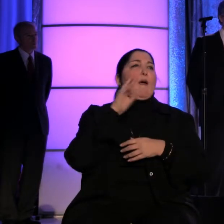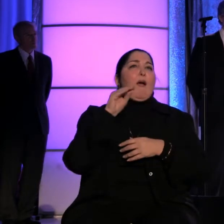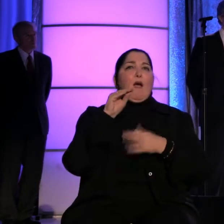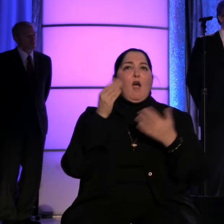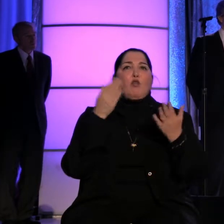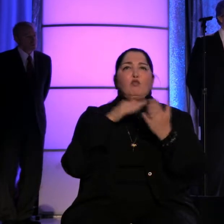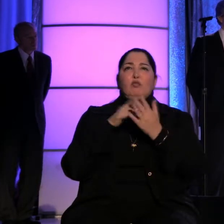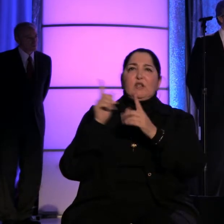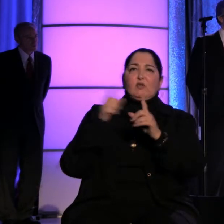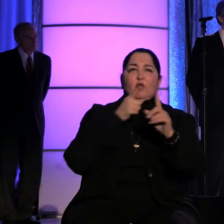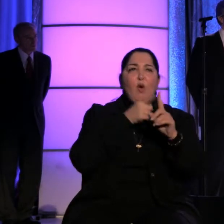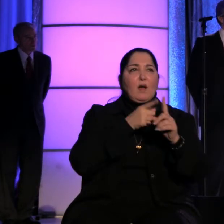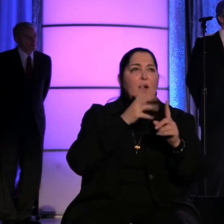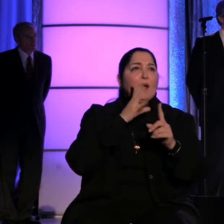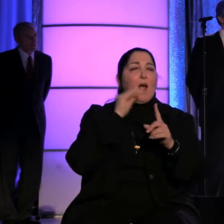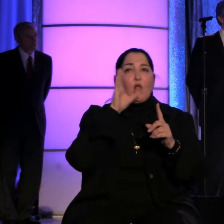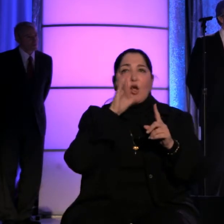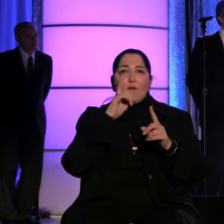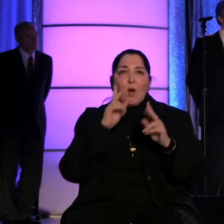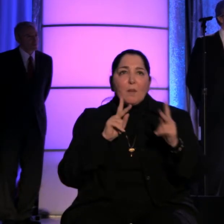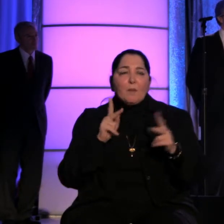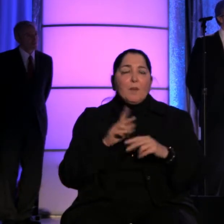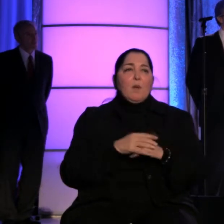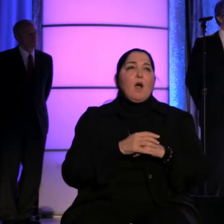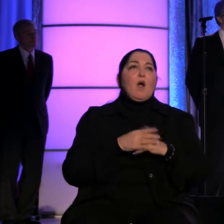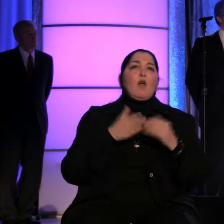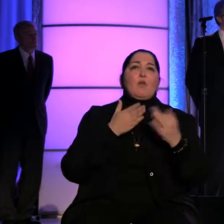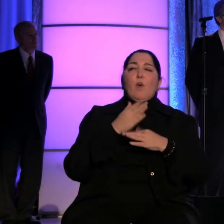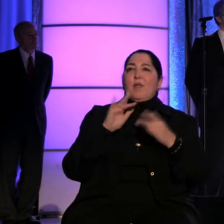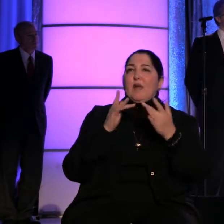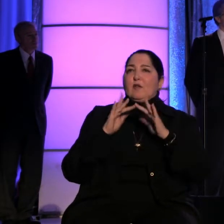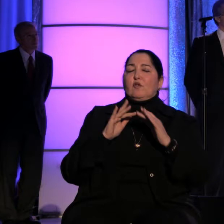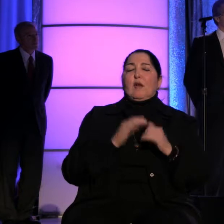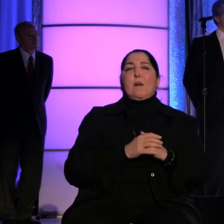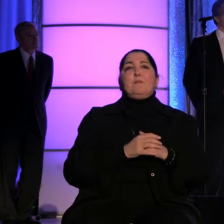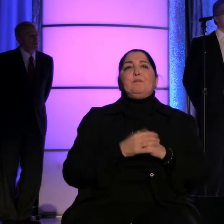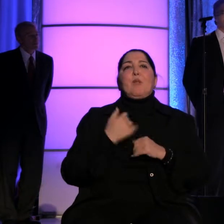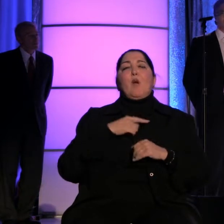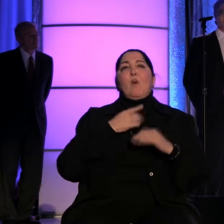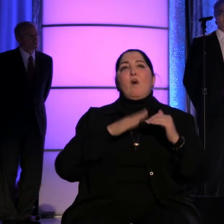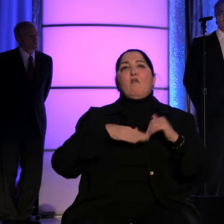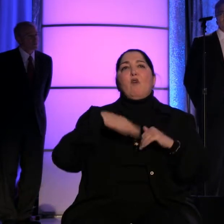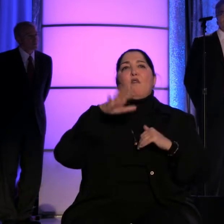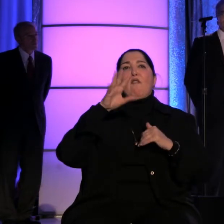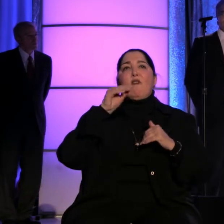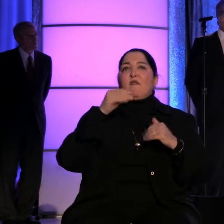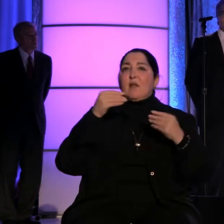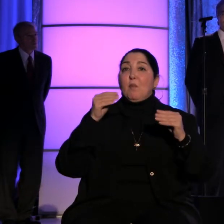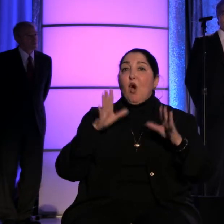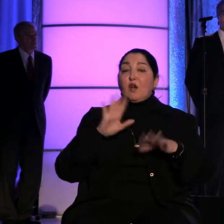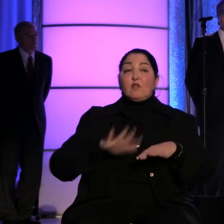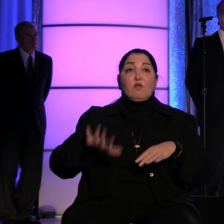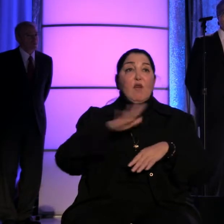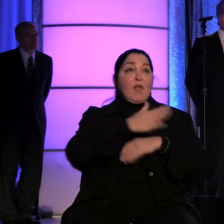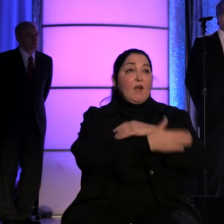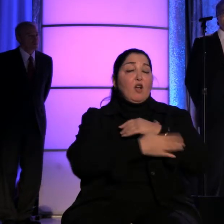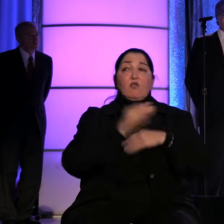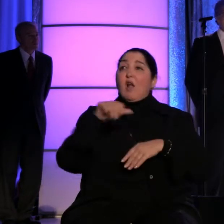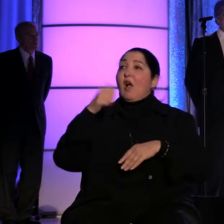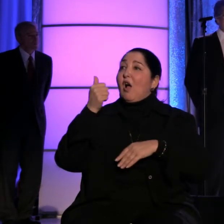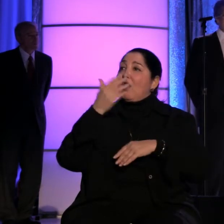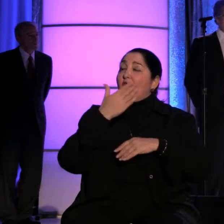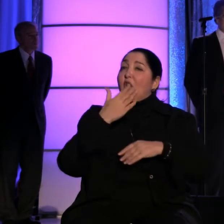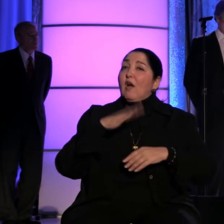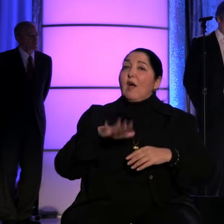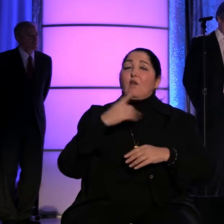prospecting. Expertise in traditional media is core. We have over 50 marketers around the country. And then another area we focus